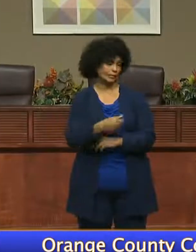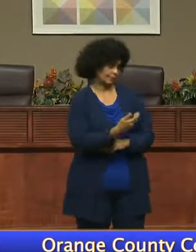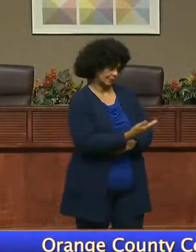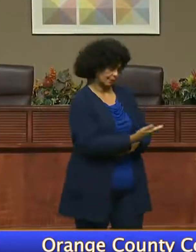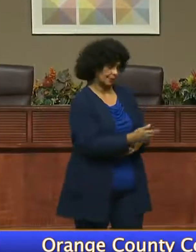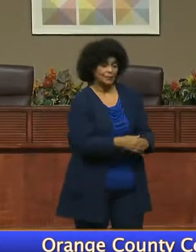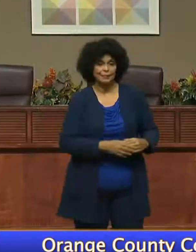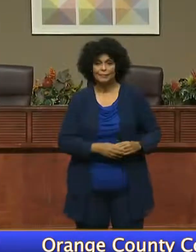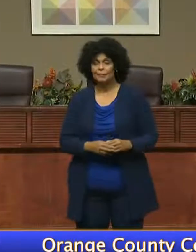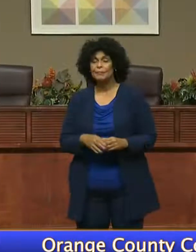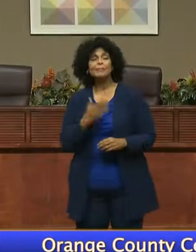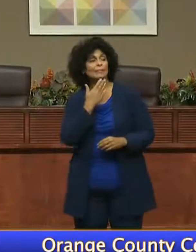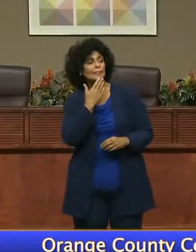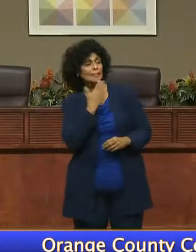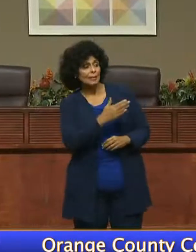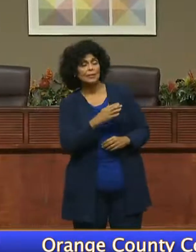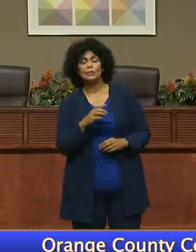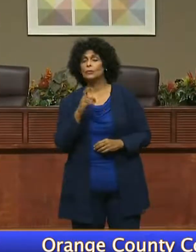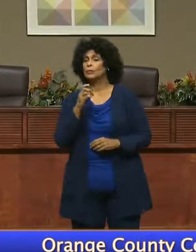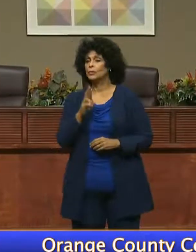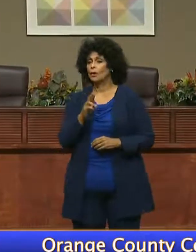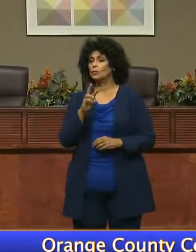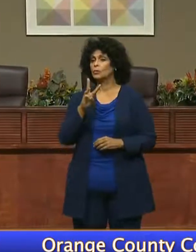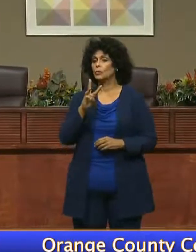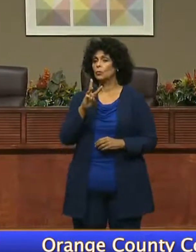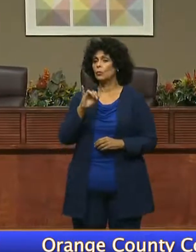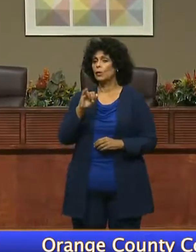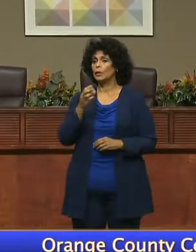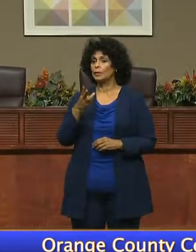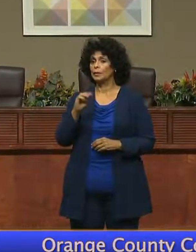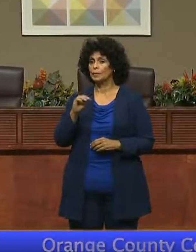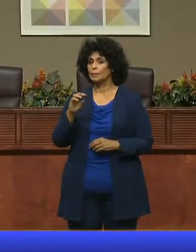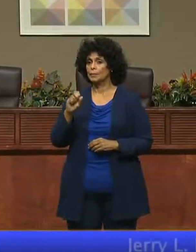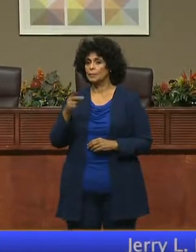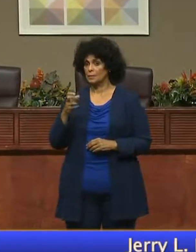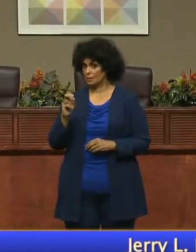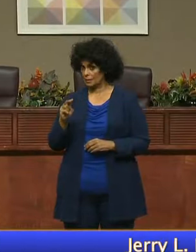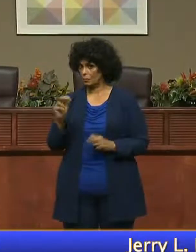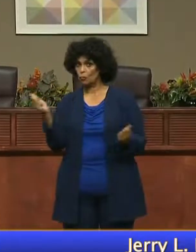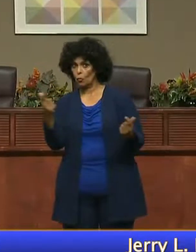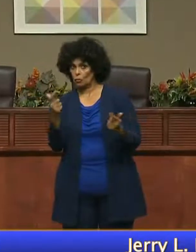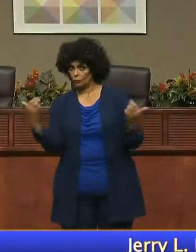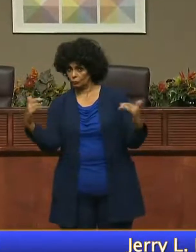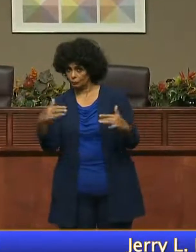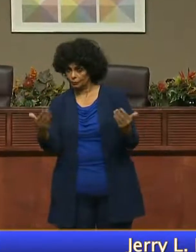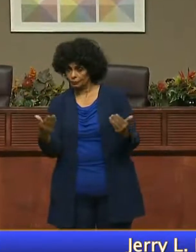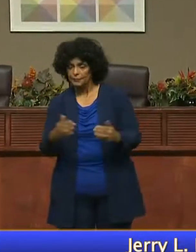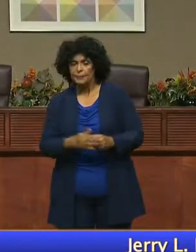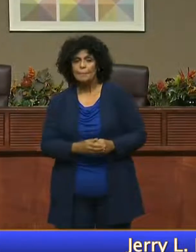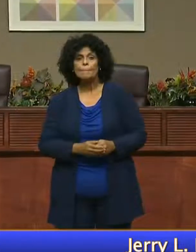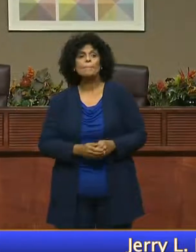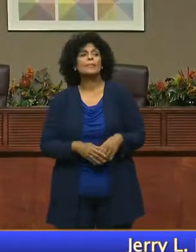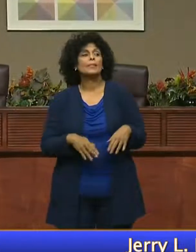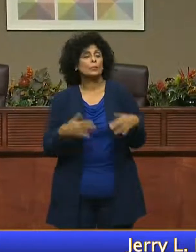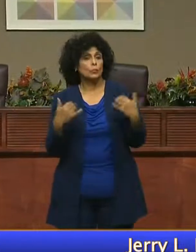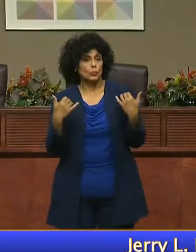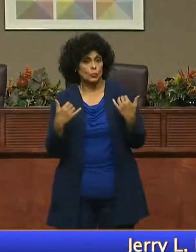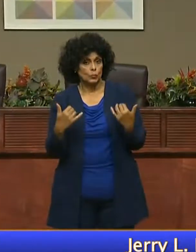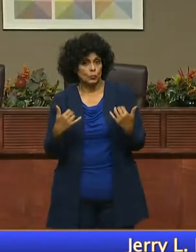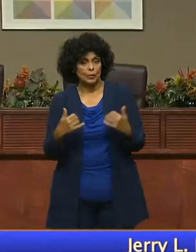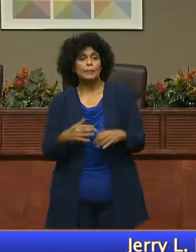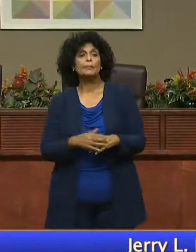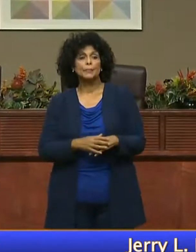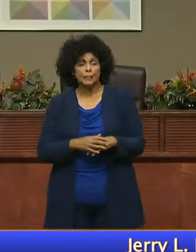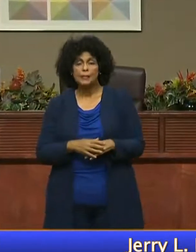All right, thank you, Dr. Williamson. Thank you to all of you for being here. And I brought back up today, I brought the Corrections